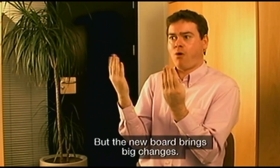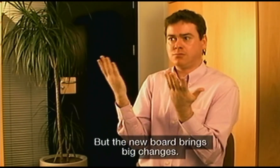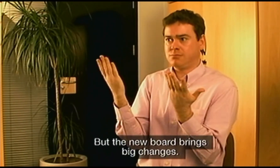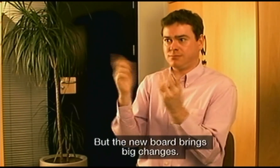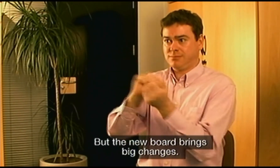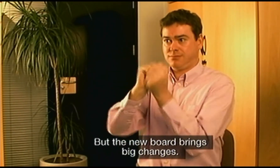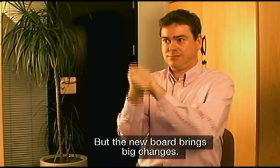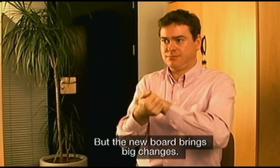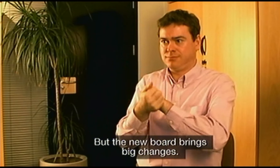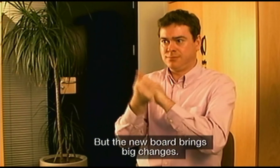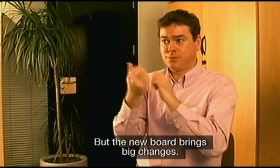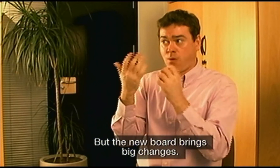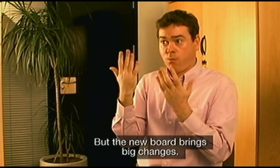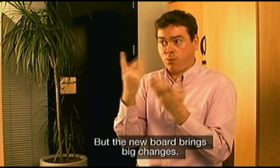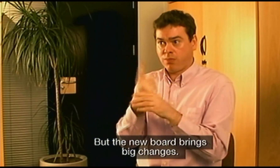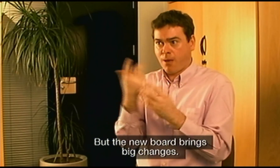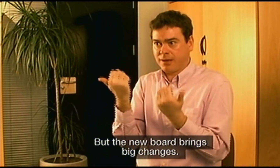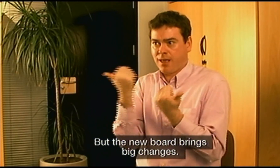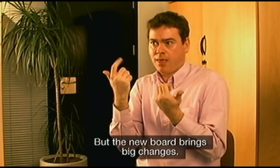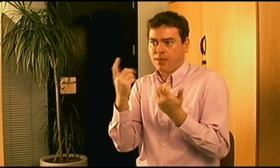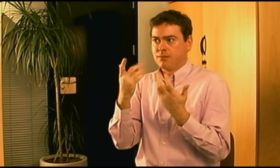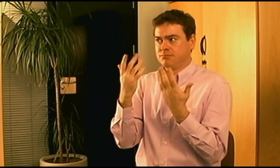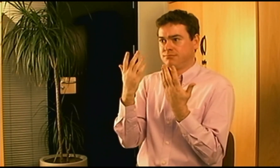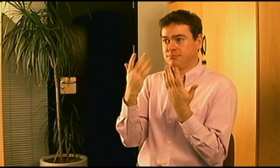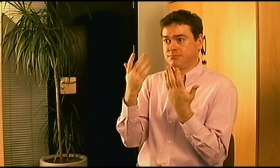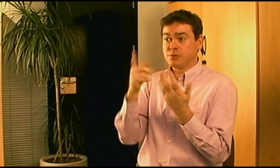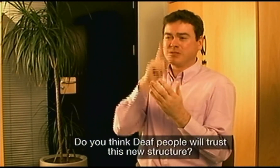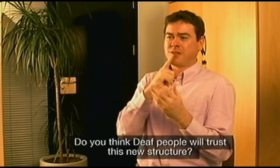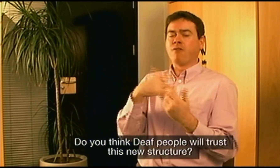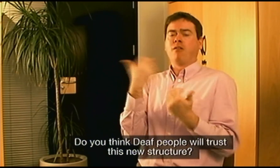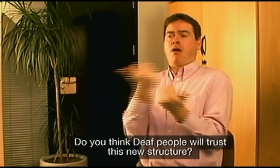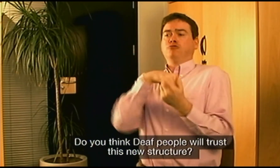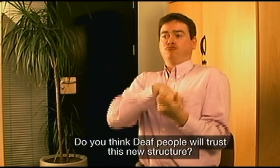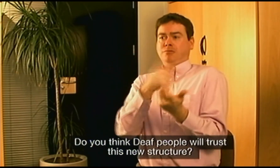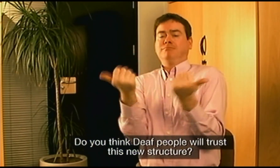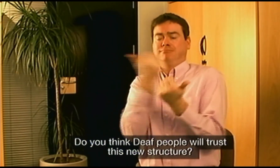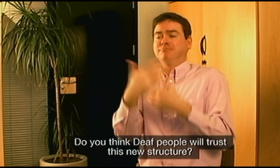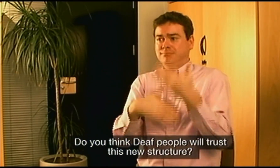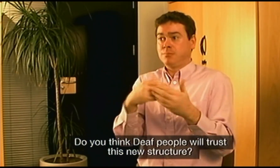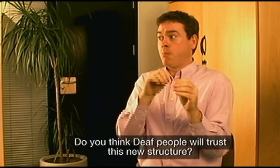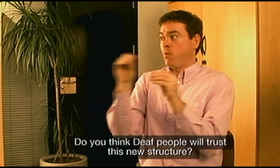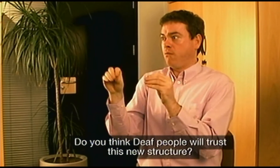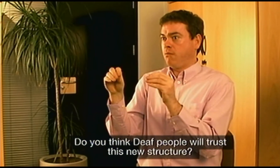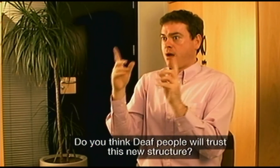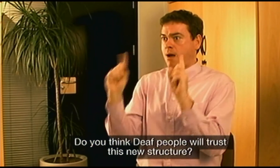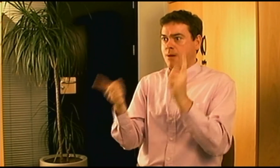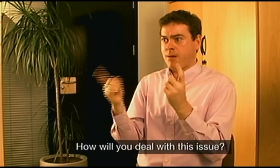But the new board brings big changes. Do you think deaf people will trust this new structure? How